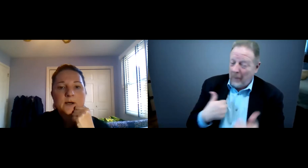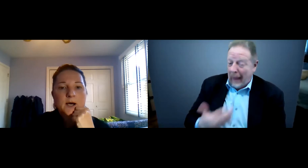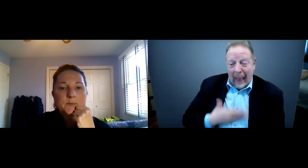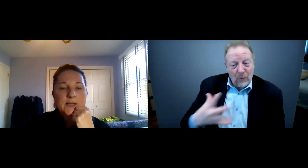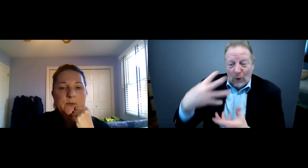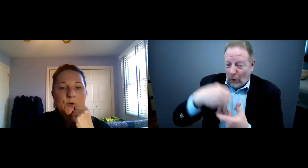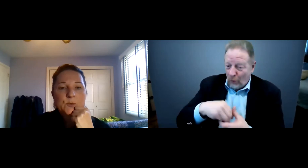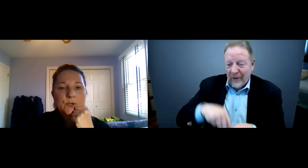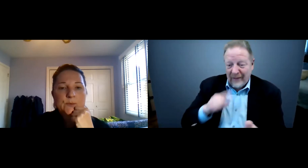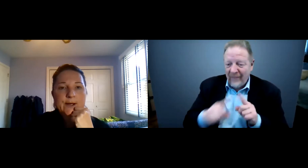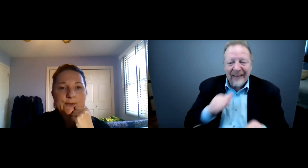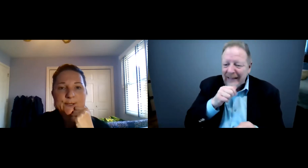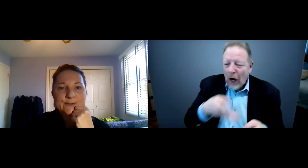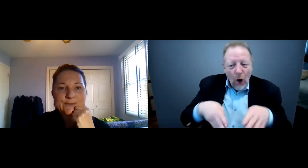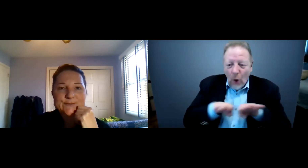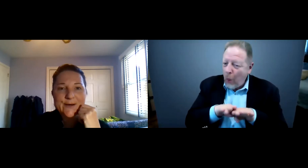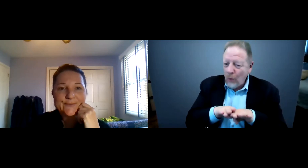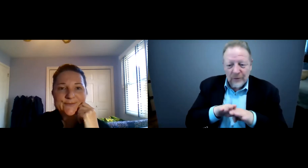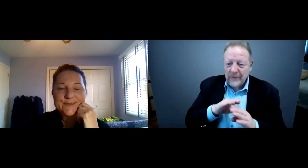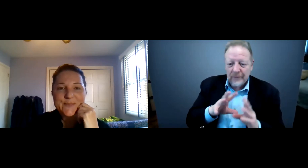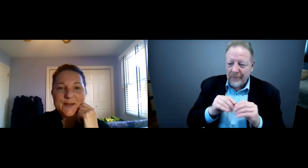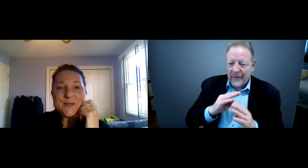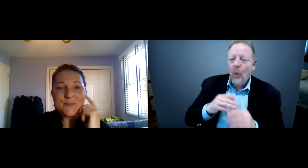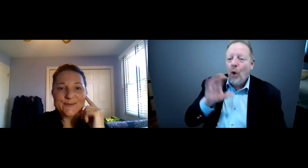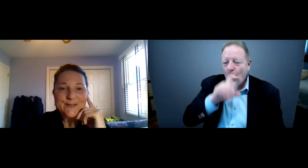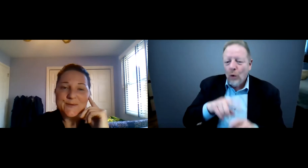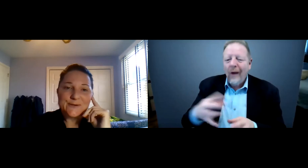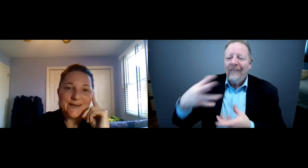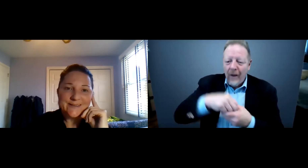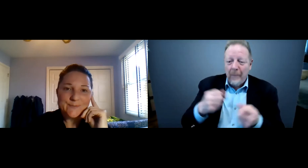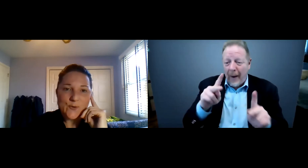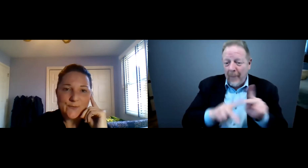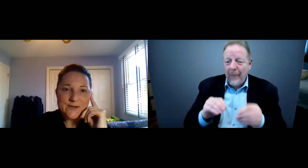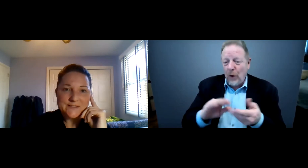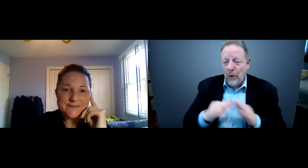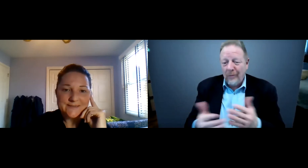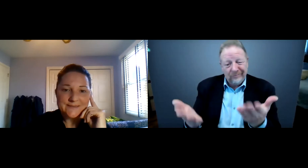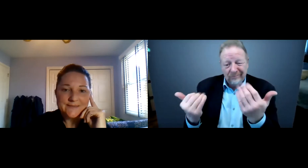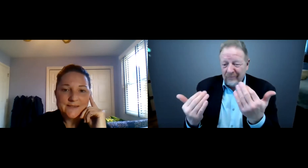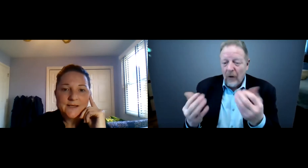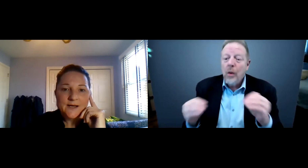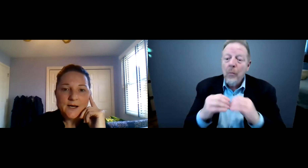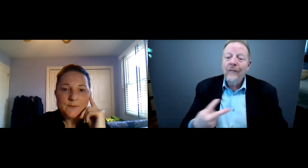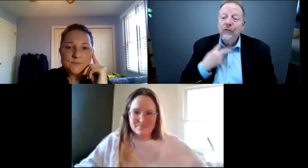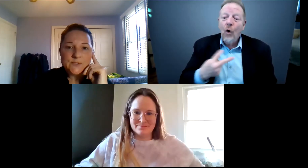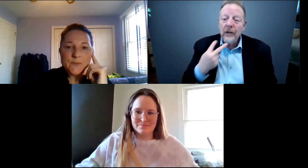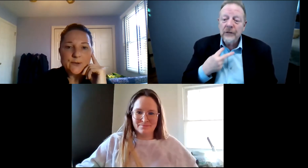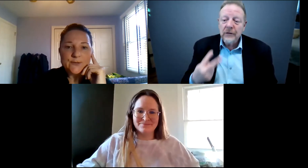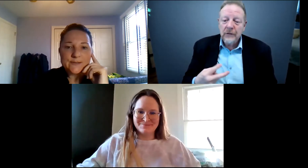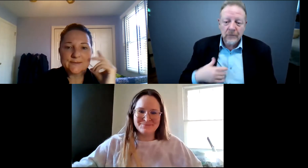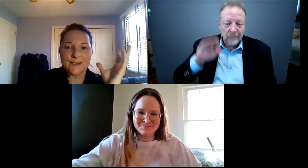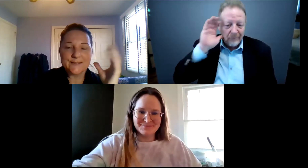you. Again, we are looking to involve as many people in the community. I think more voices, and